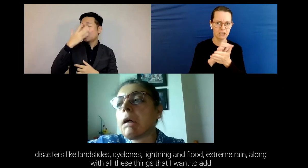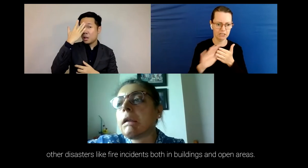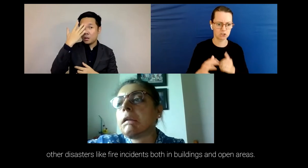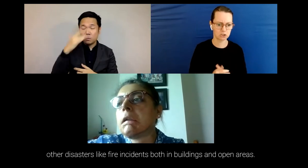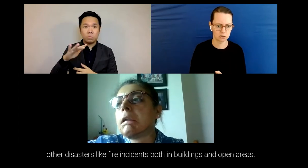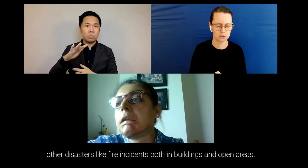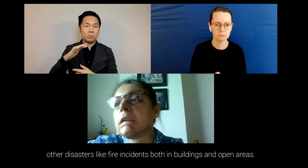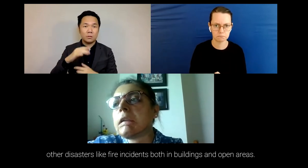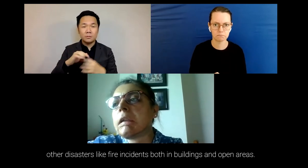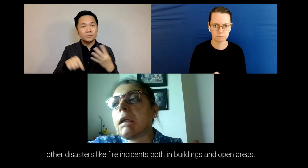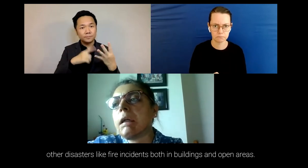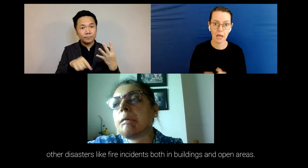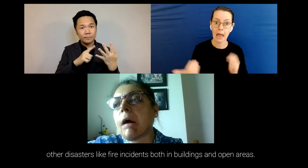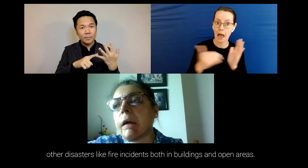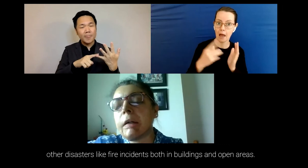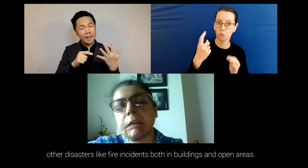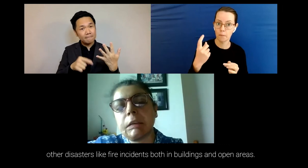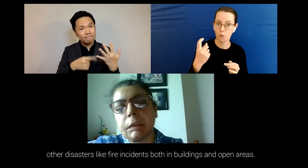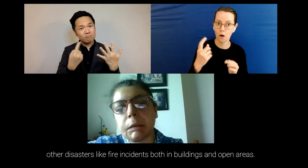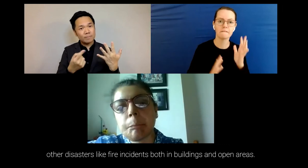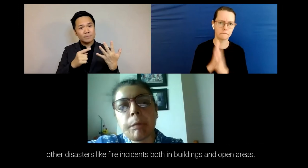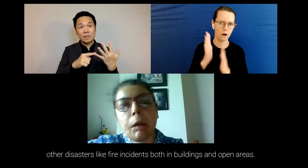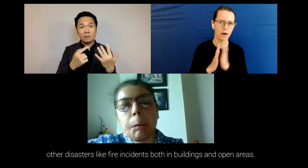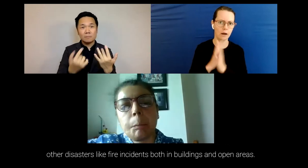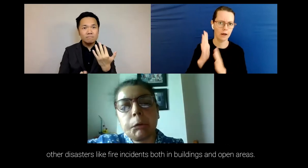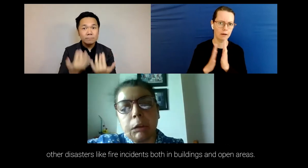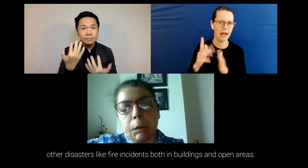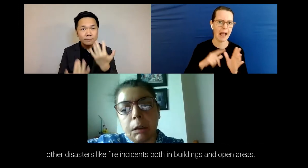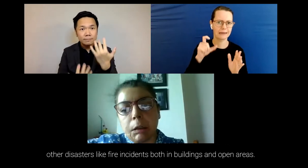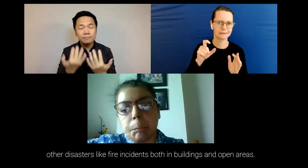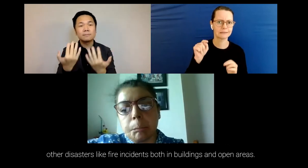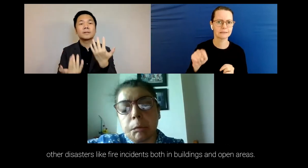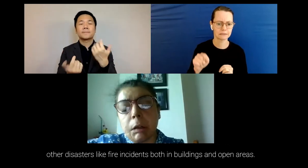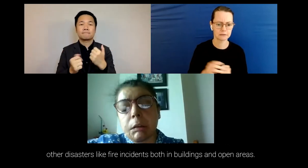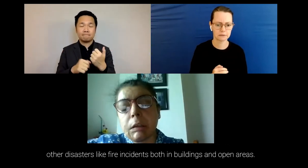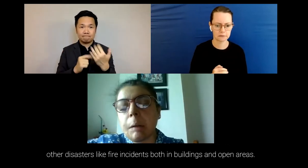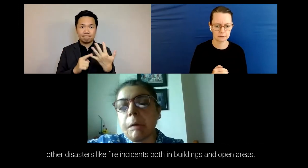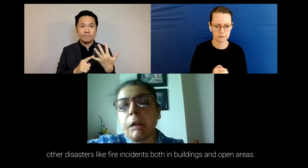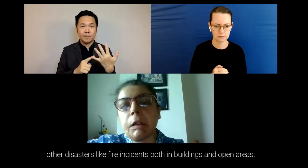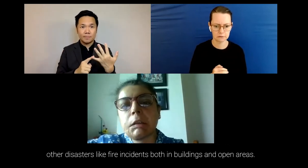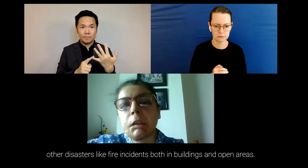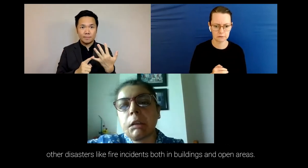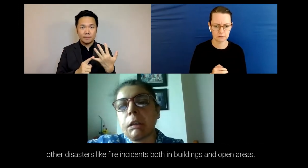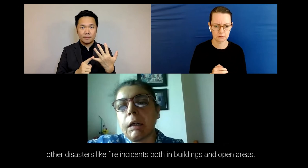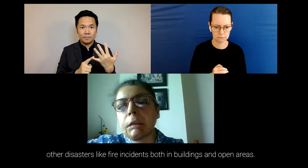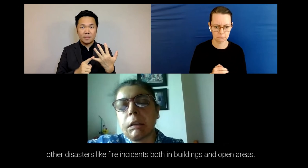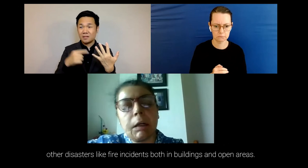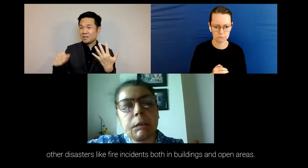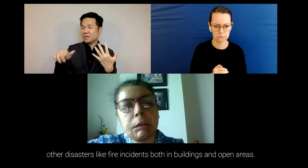add another disaster like fire accidents, both in slum areas